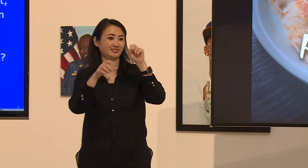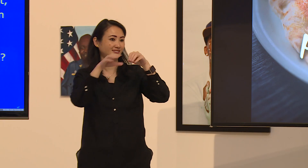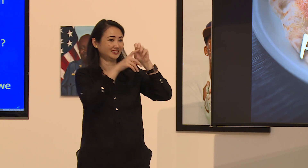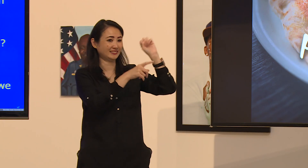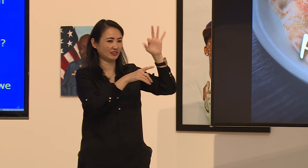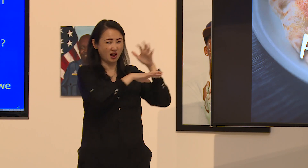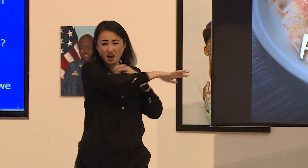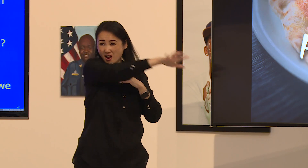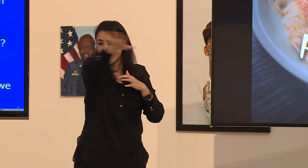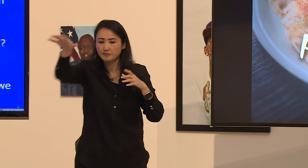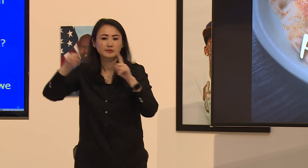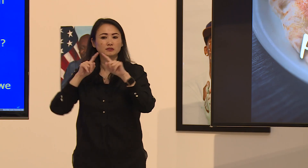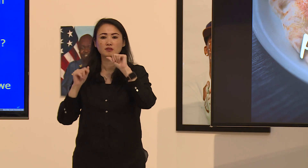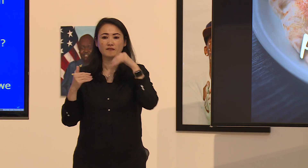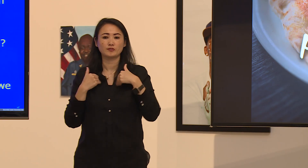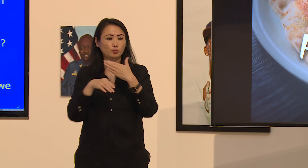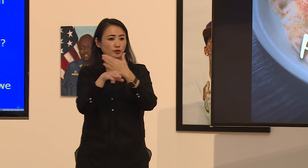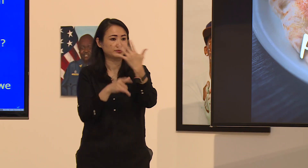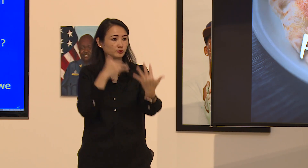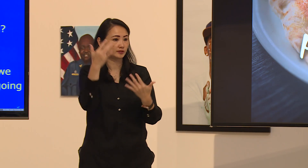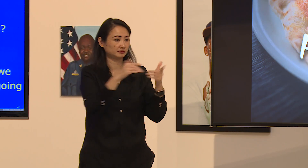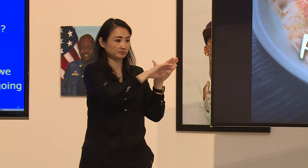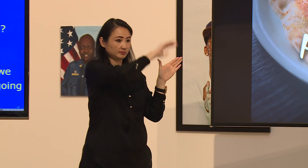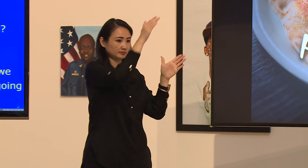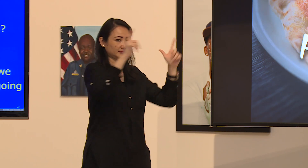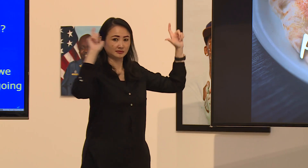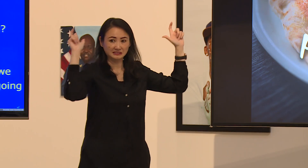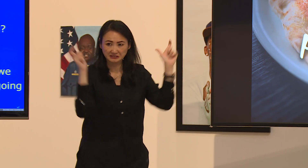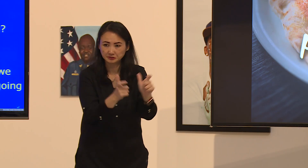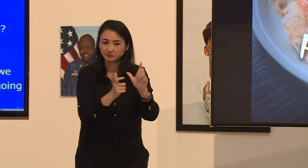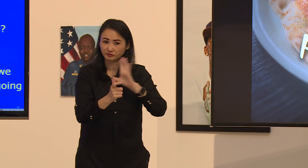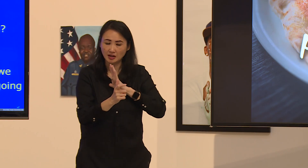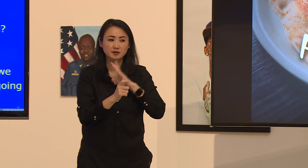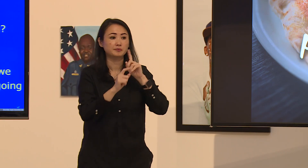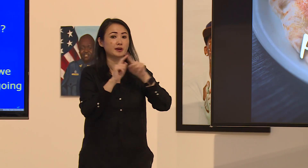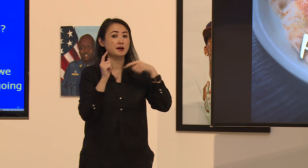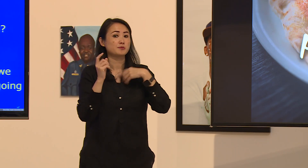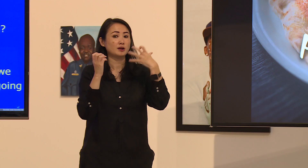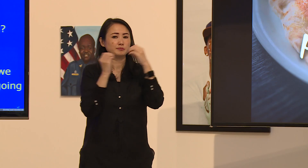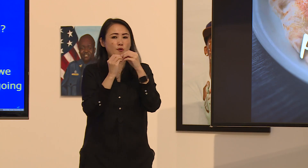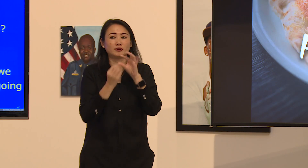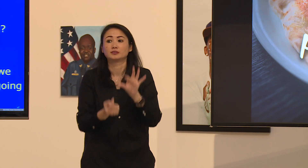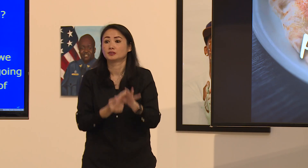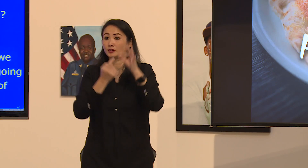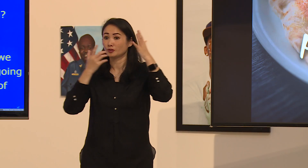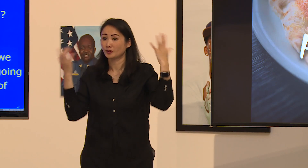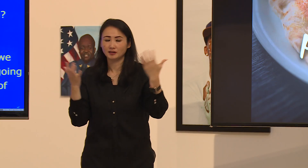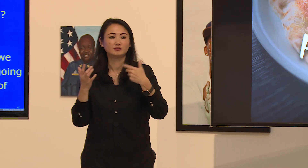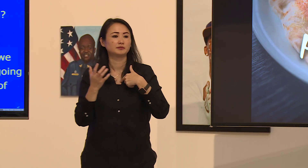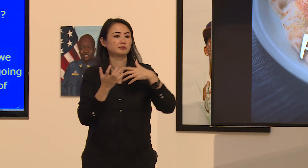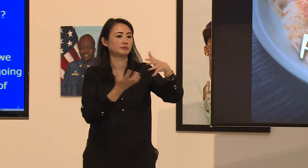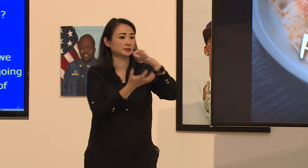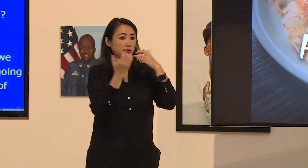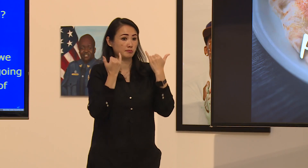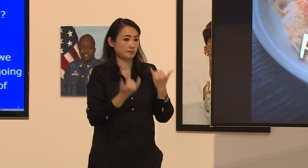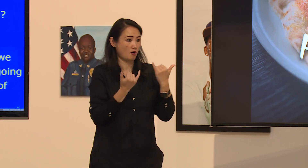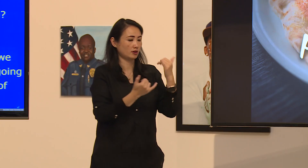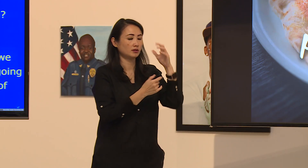that too. So what are we going to do that's different? And what are we going to do to make our niche